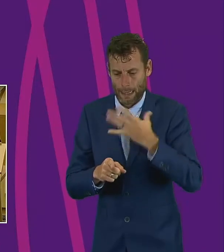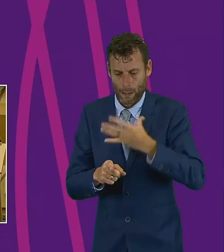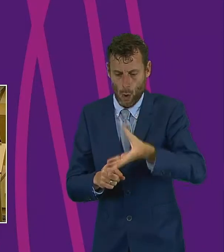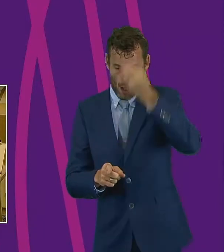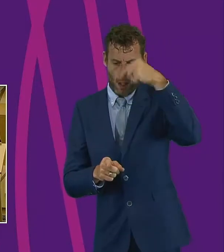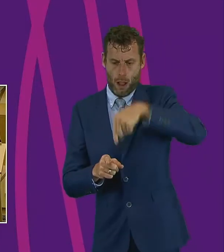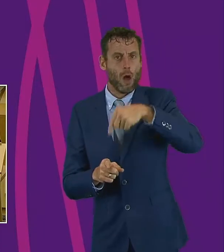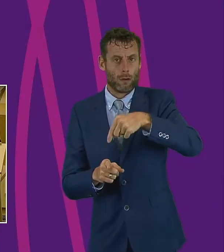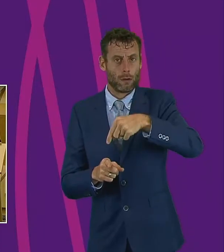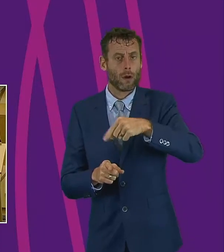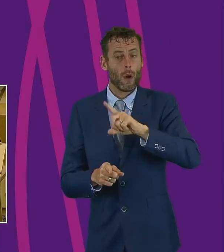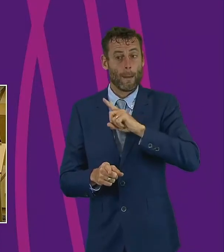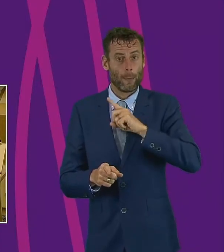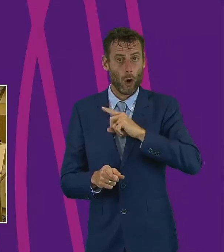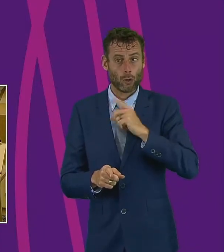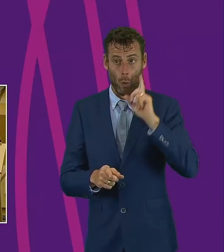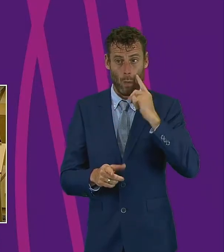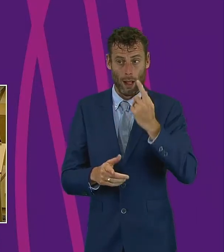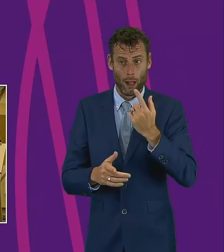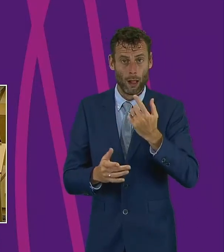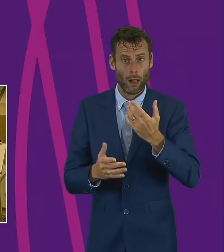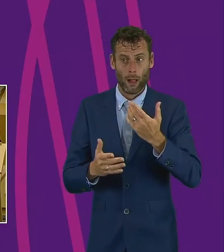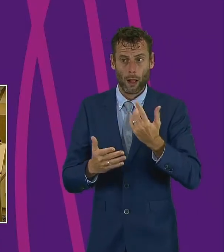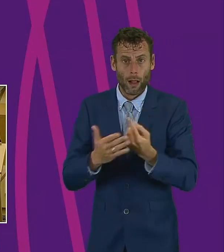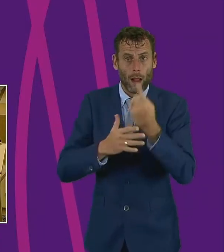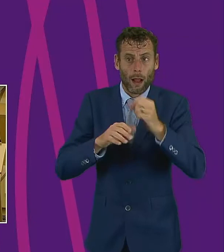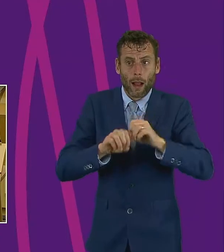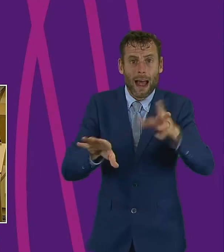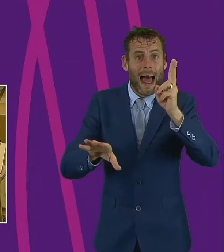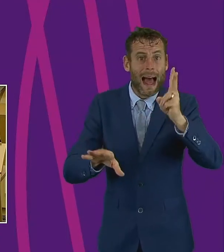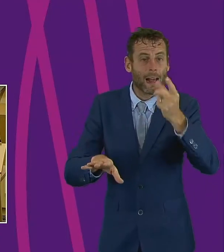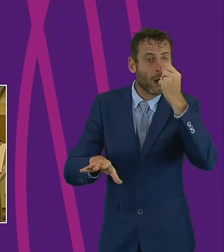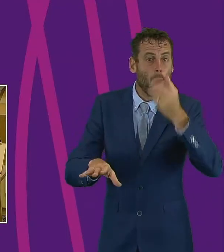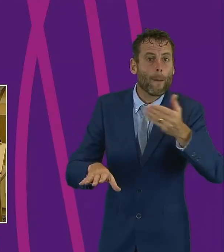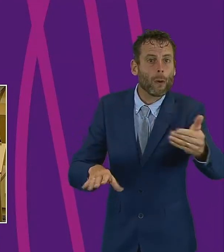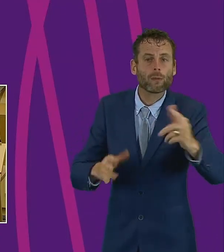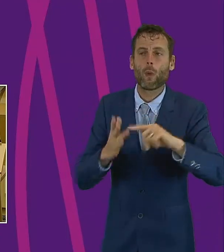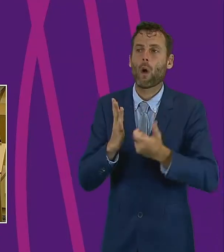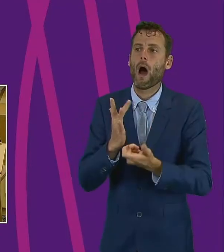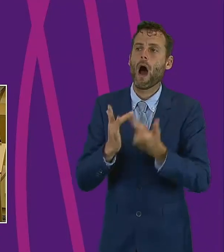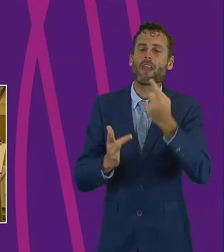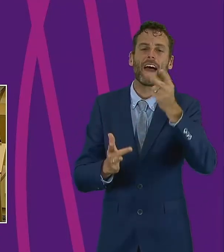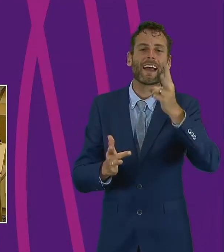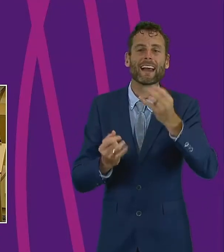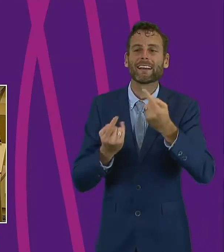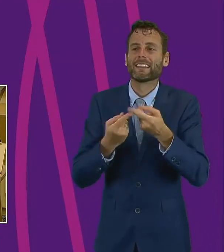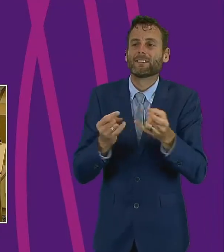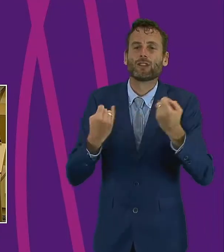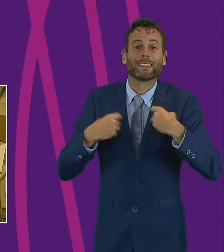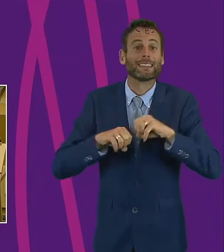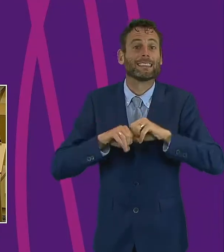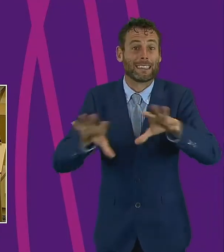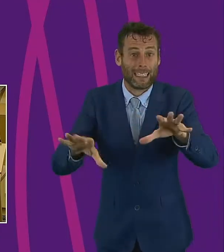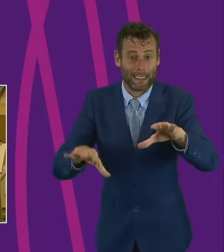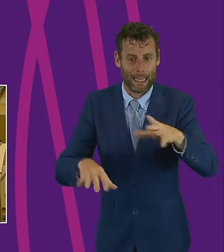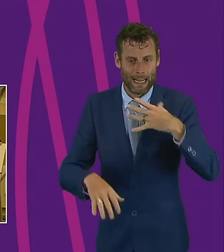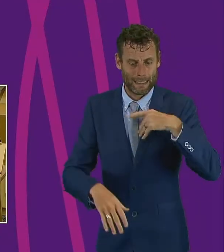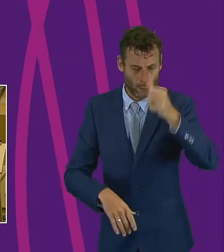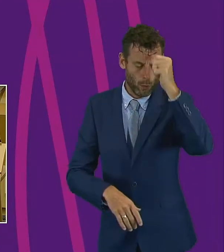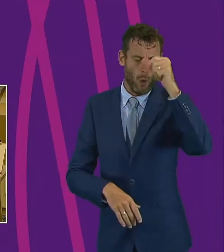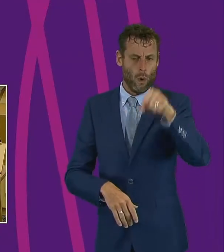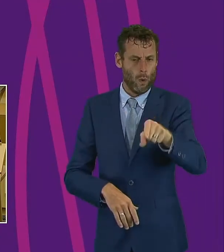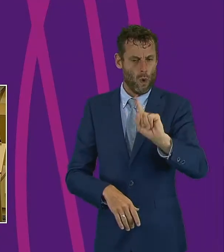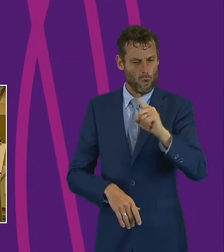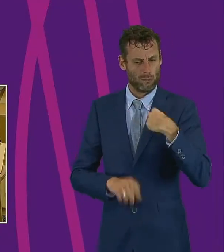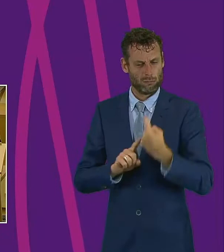in terms of later stages of this pandemic and for any future pandemics that I hope we don't, but may face in years to come.